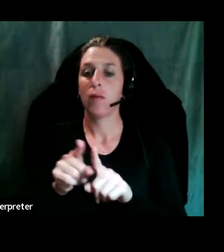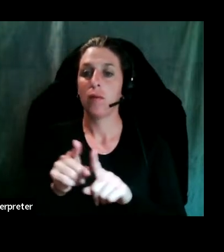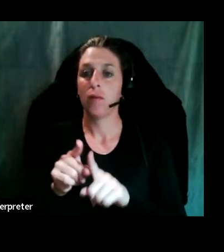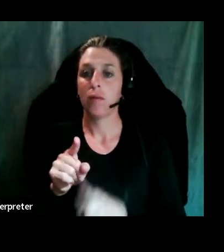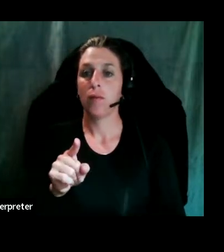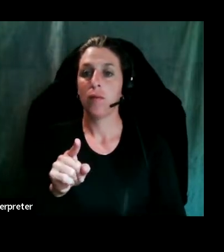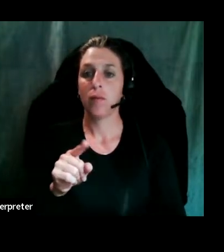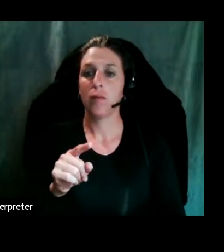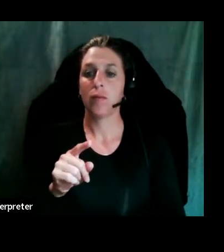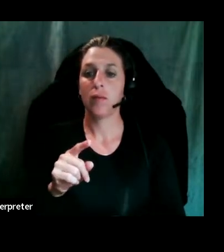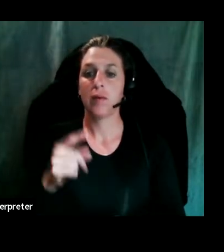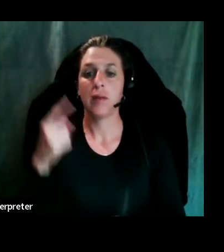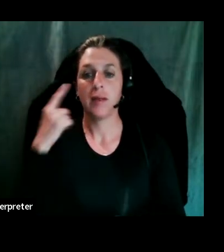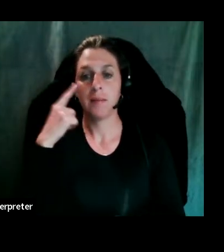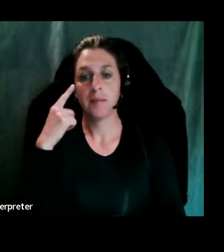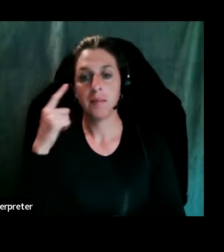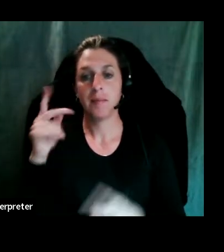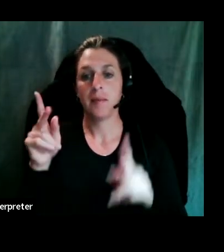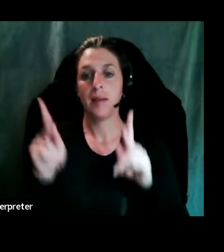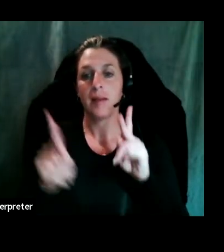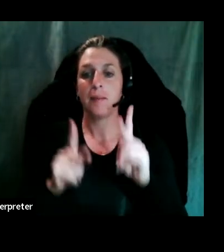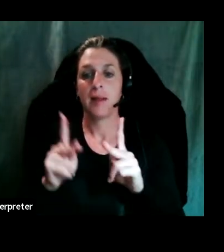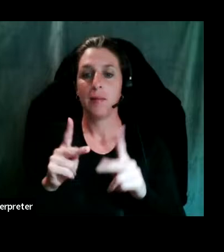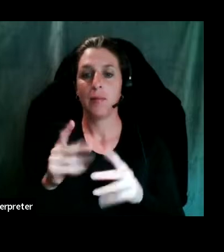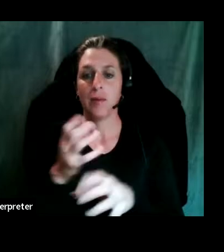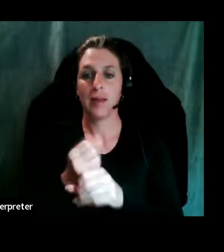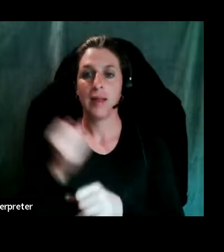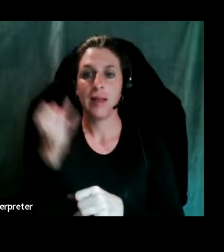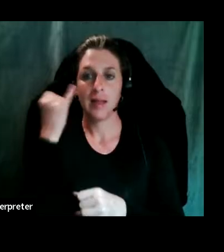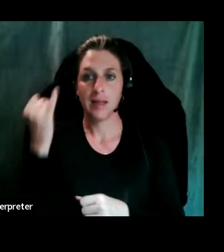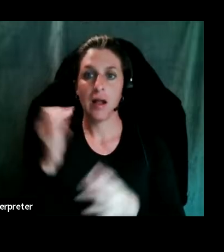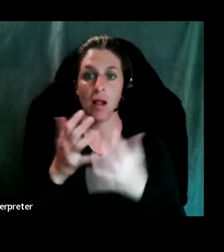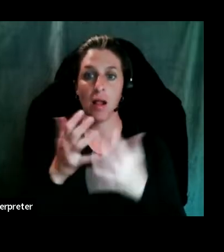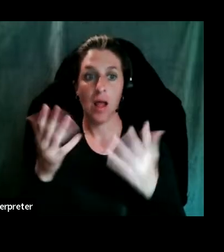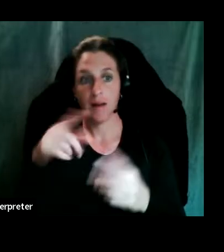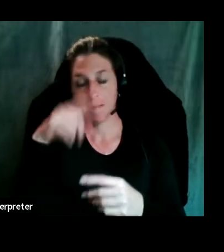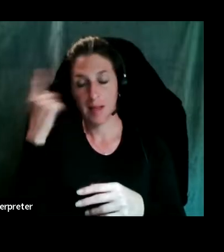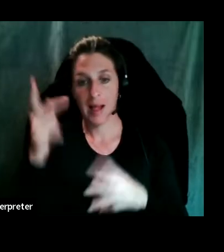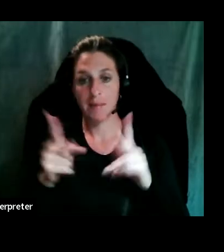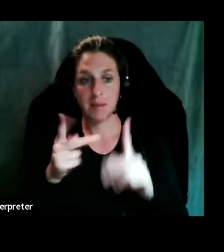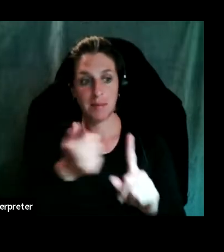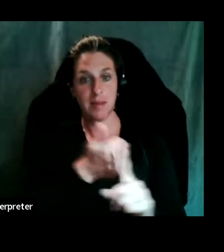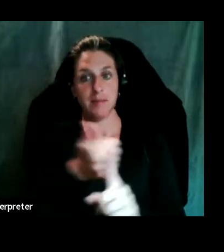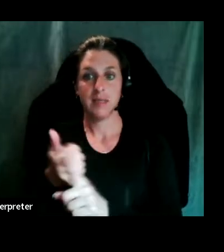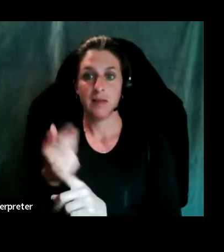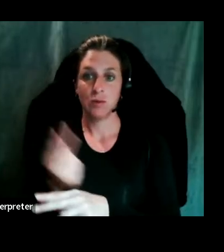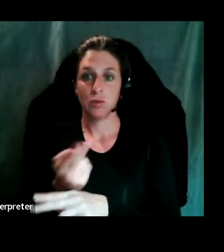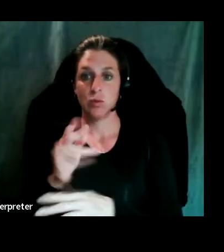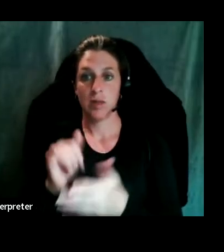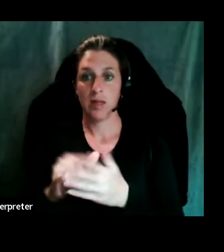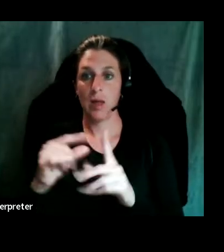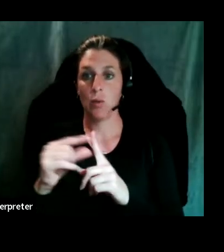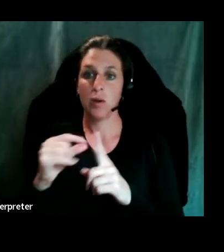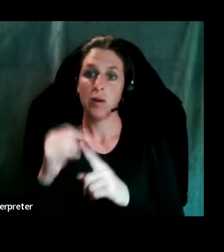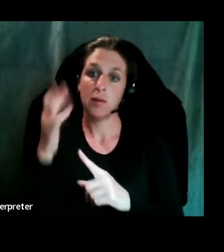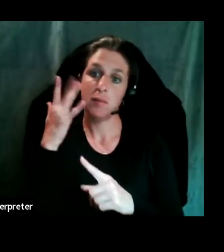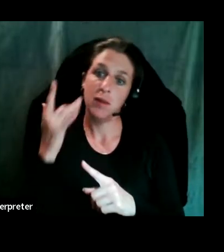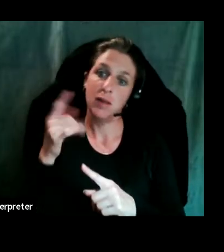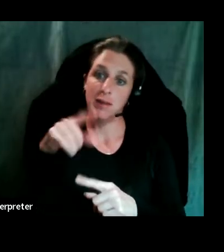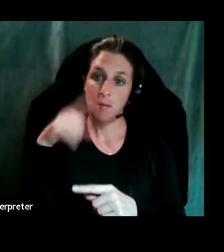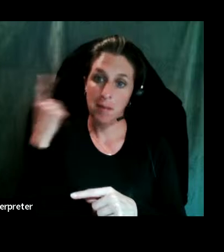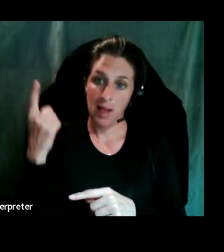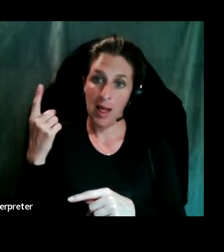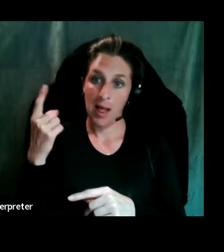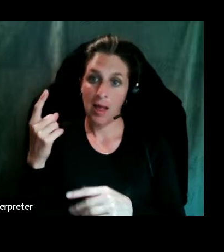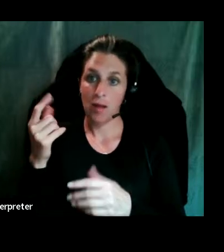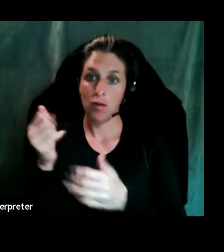think people get the idea that a lot of Black people themselves use that word because Black artists use it in their